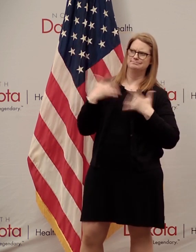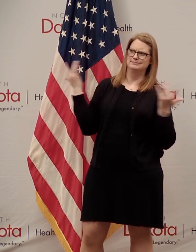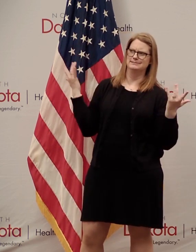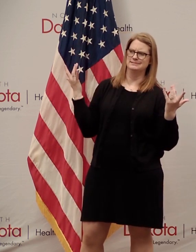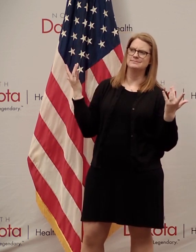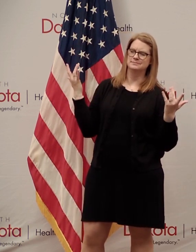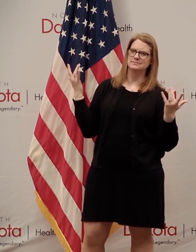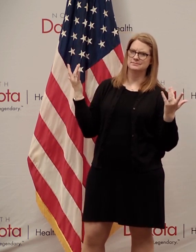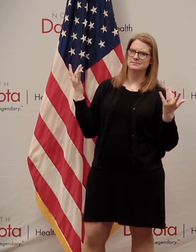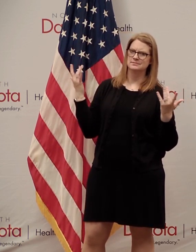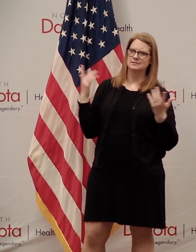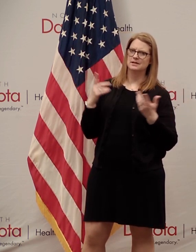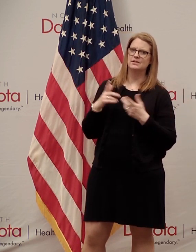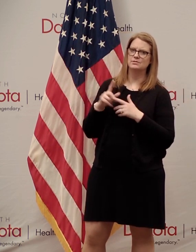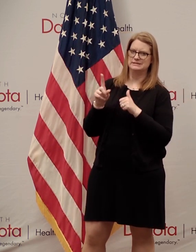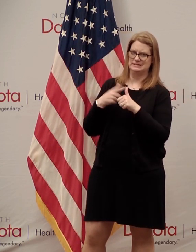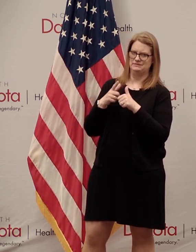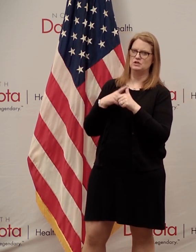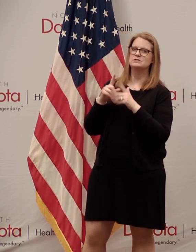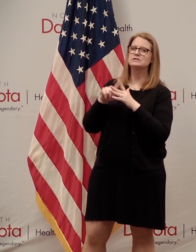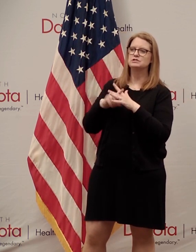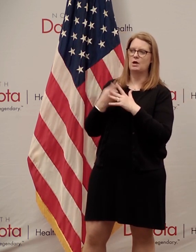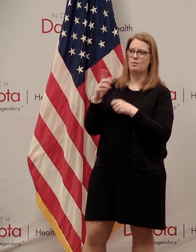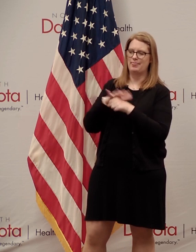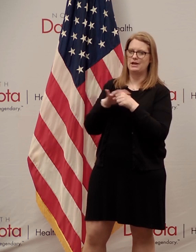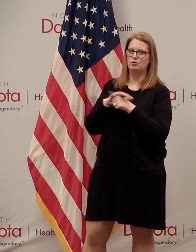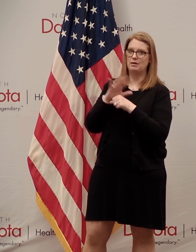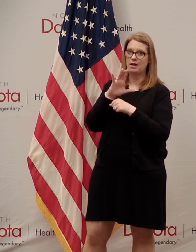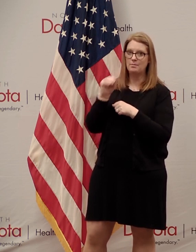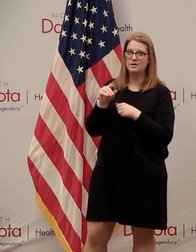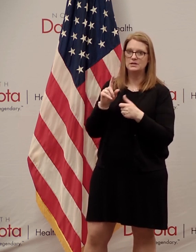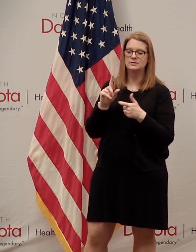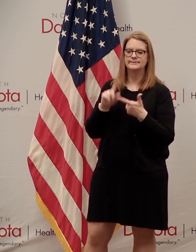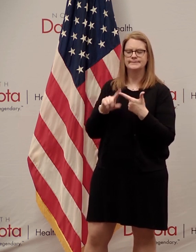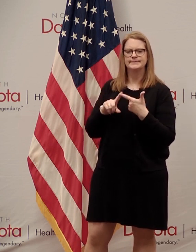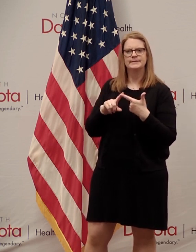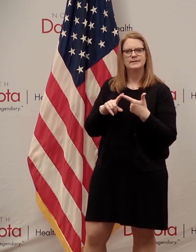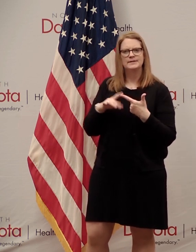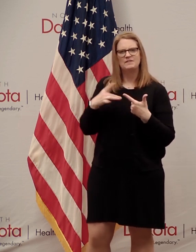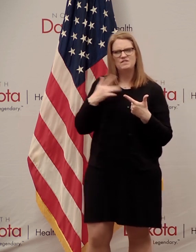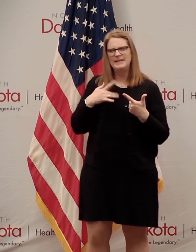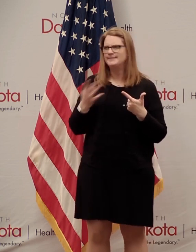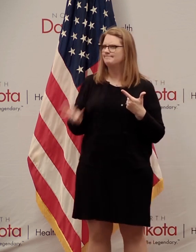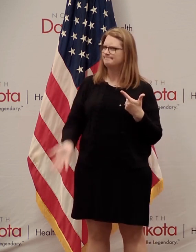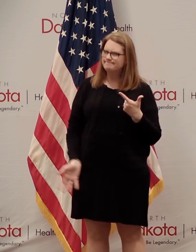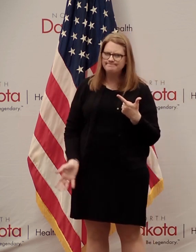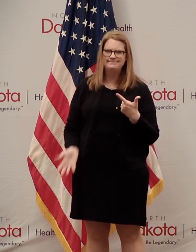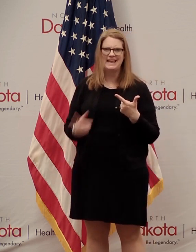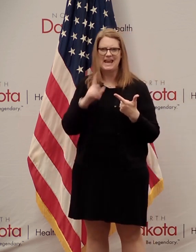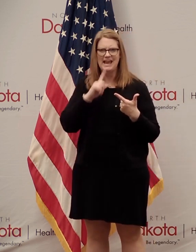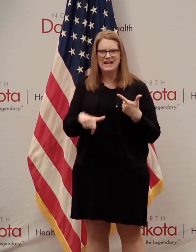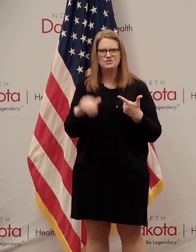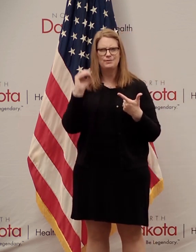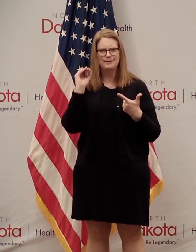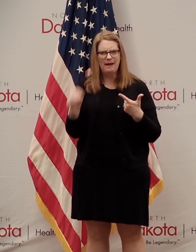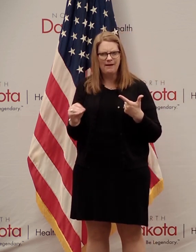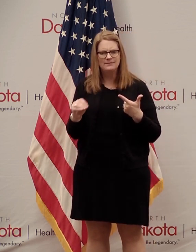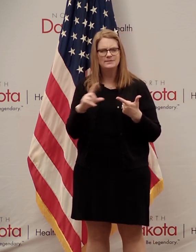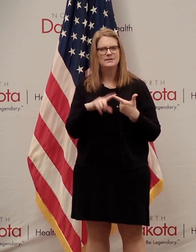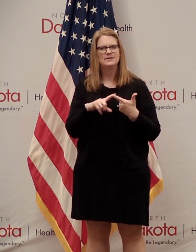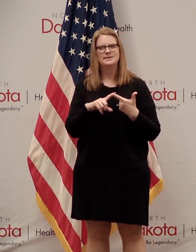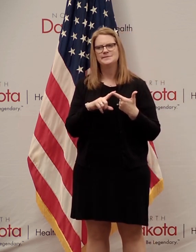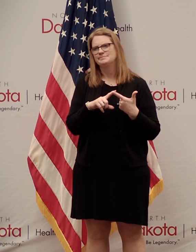going within your own company. Secondly, if you feel that that's not being met and you think there's some issue that's